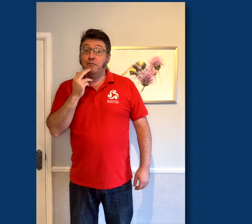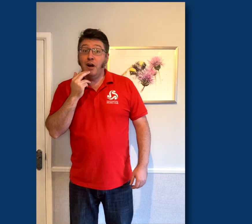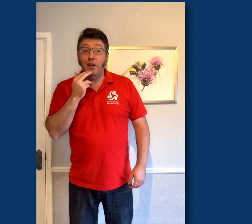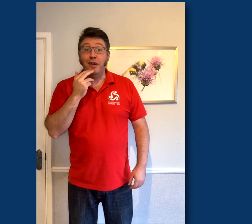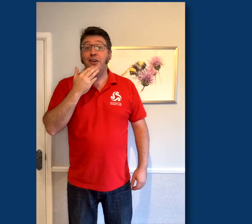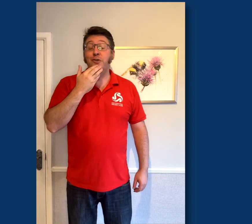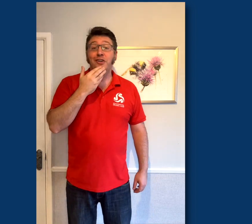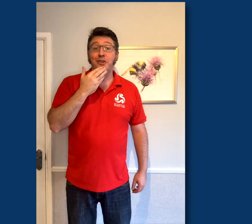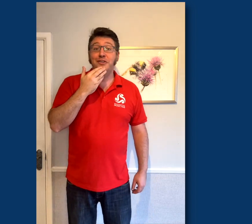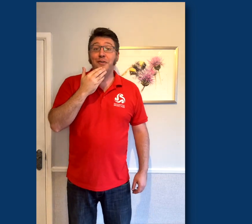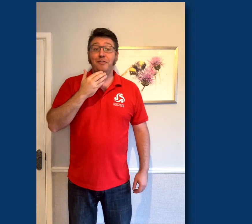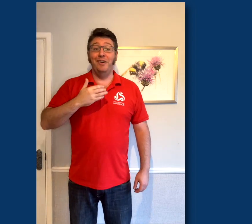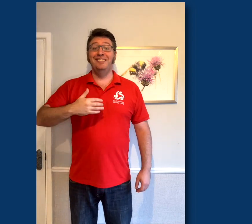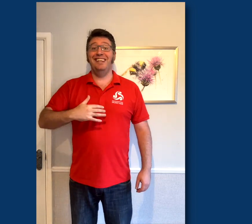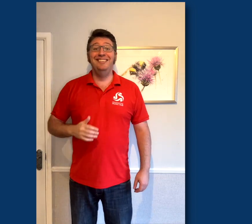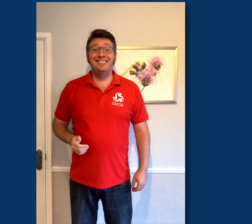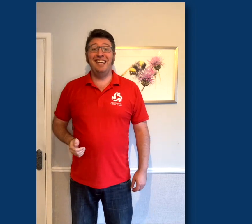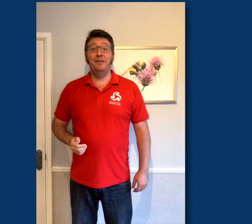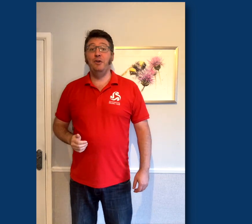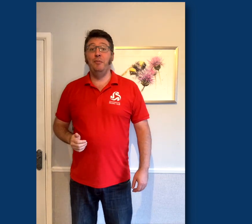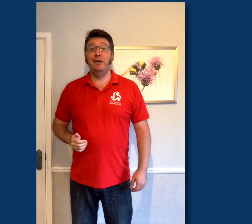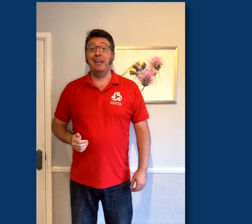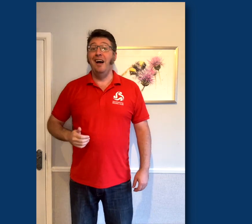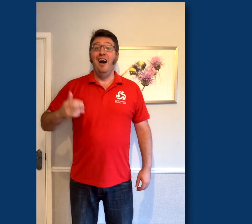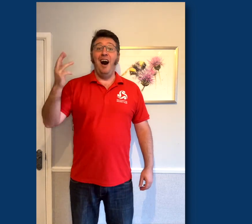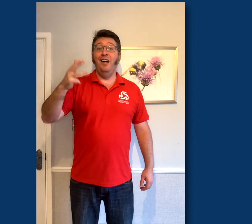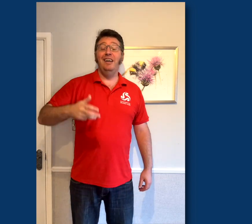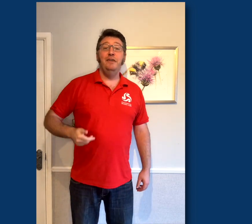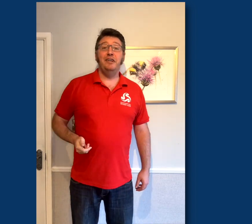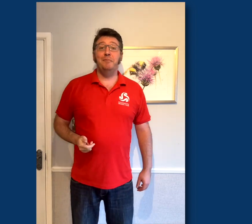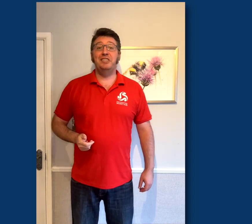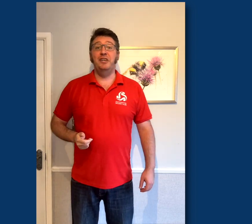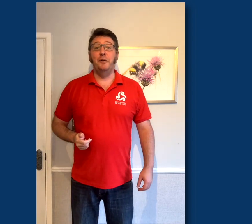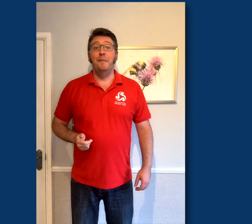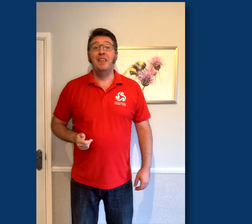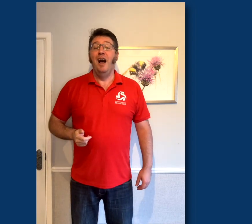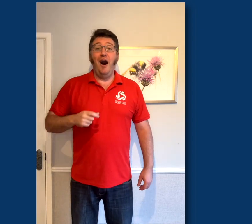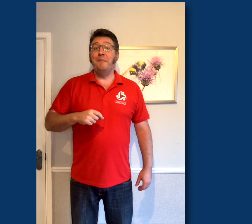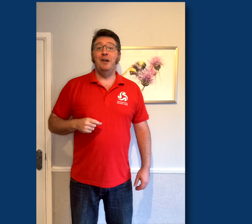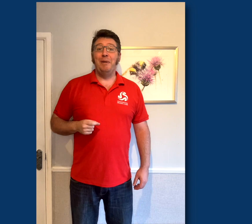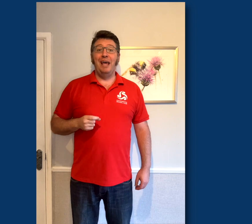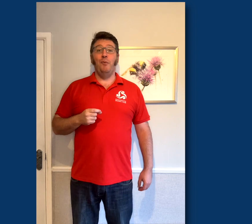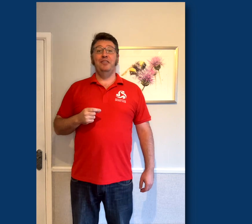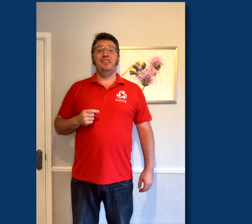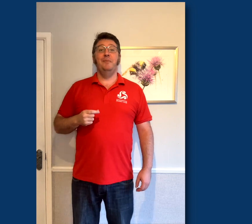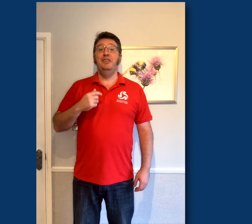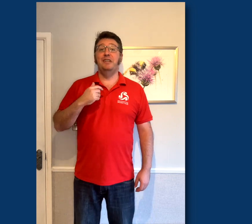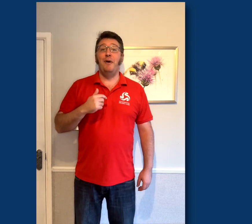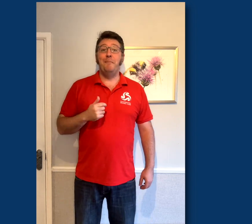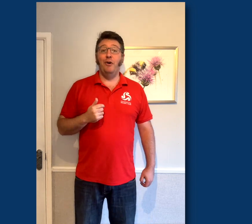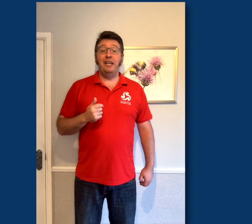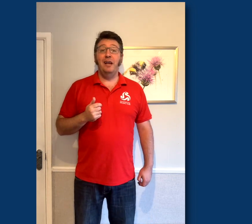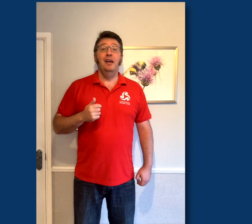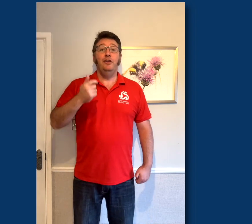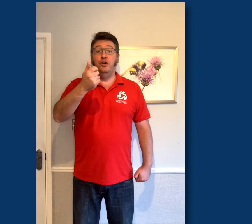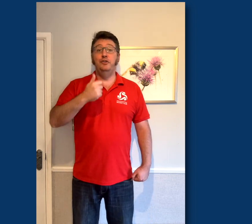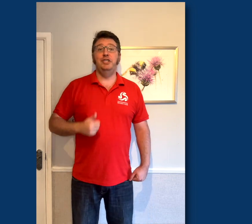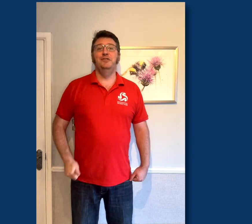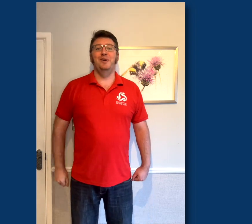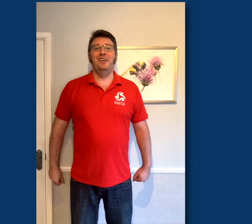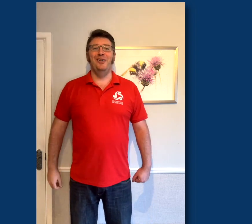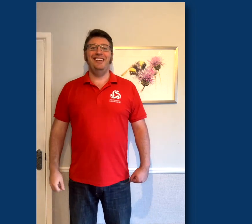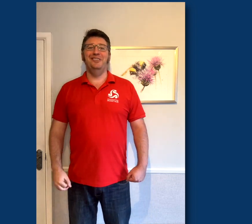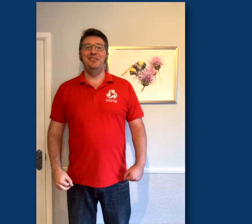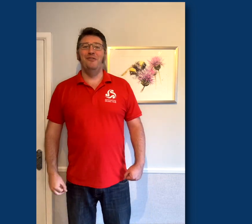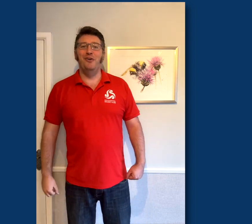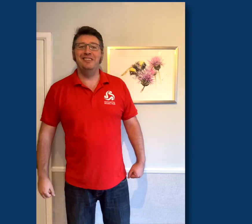so if you'd rather, you can use your voice instead of your body. I'll leave it up to you. I'm going to play it one time using my body. You